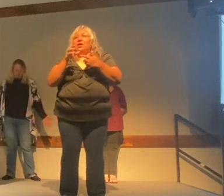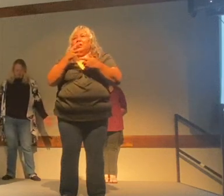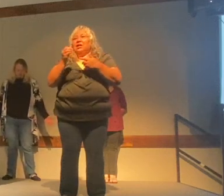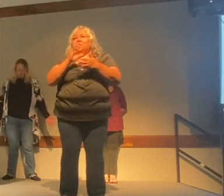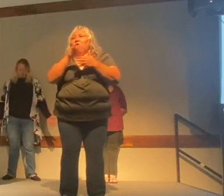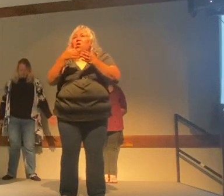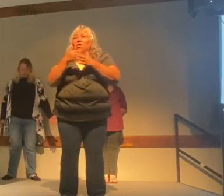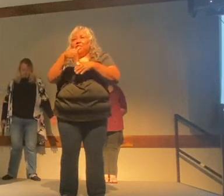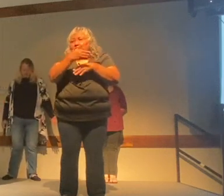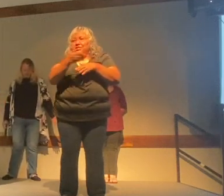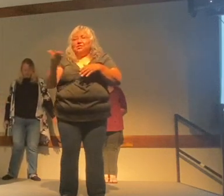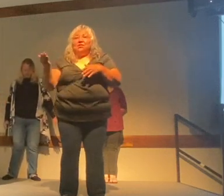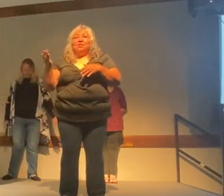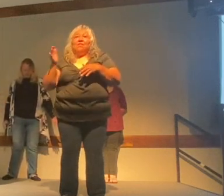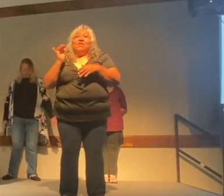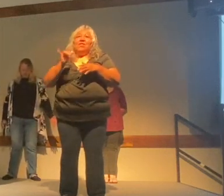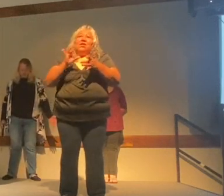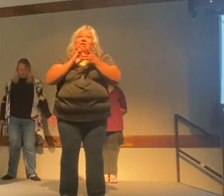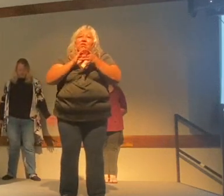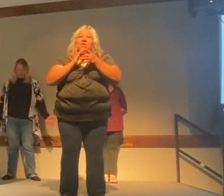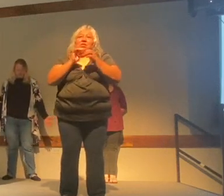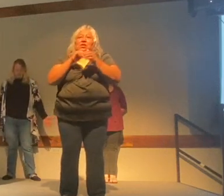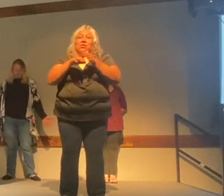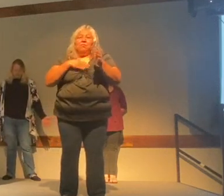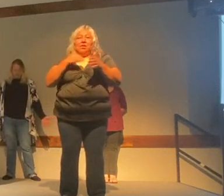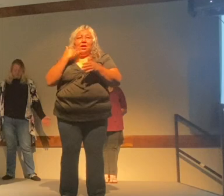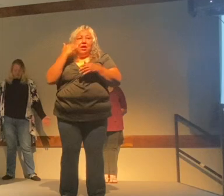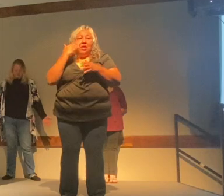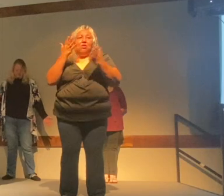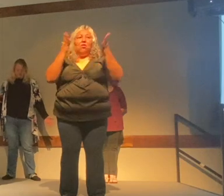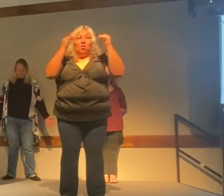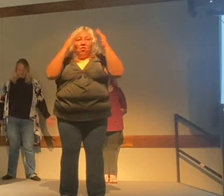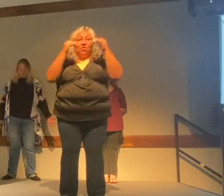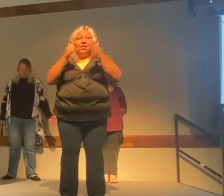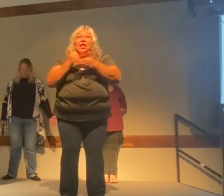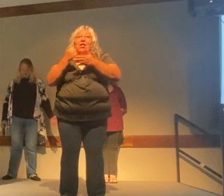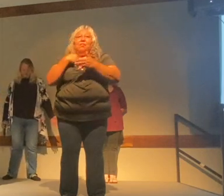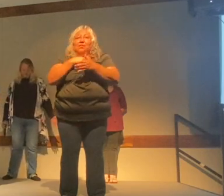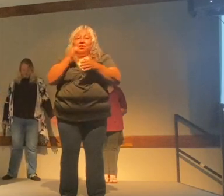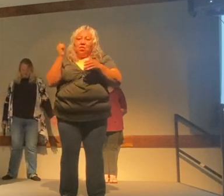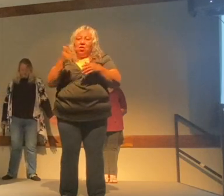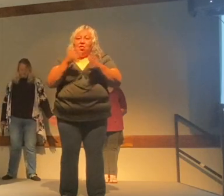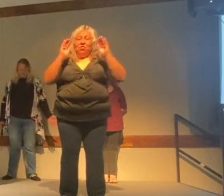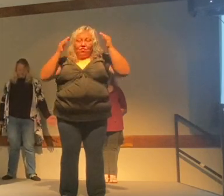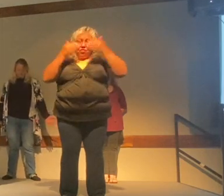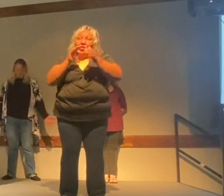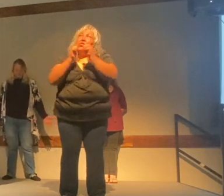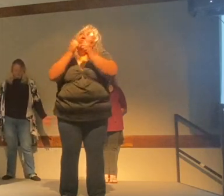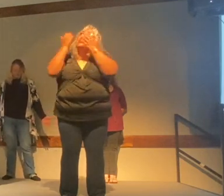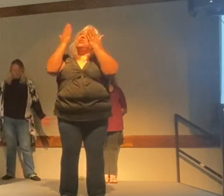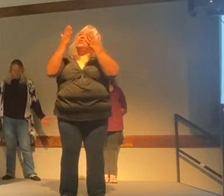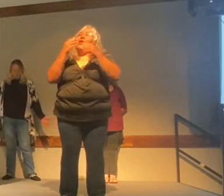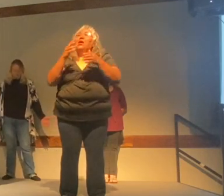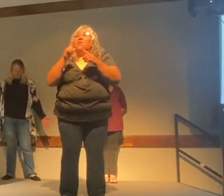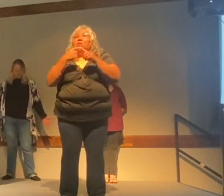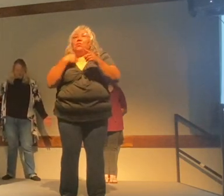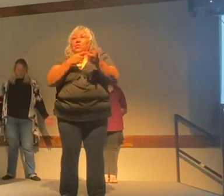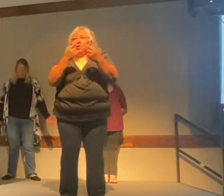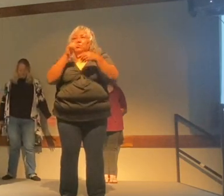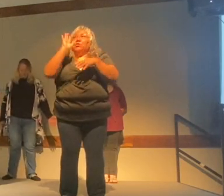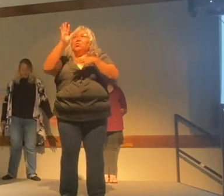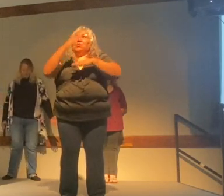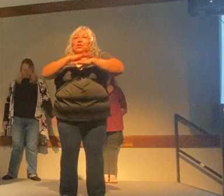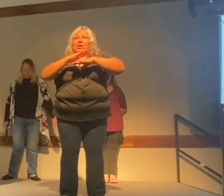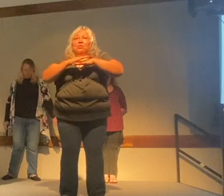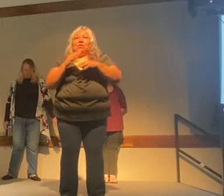and all of the stuff that goes inside my head. Help us all to focus on you, and when we come to your table to